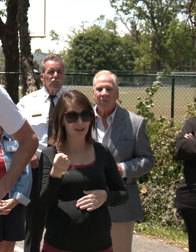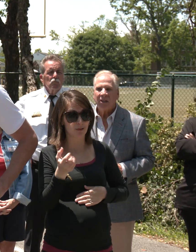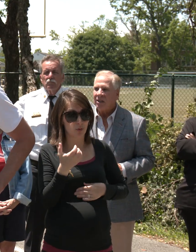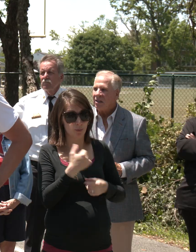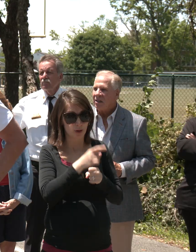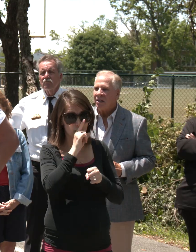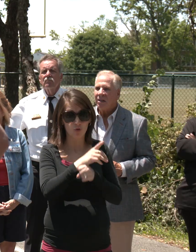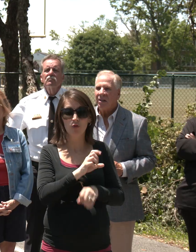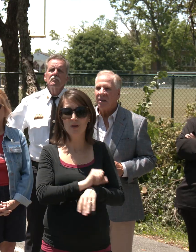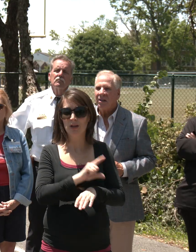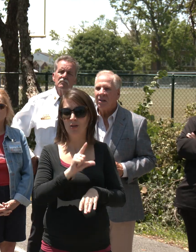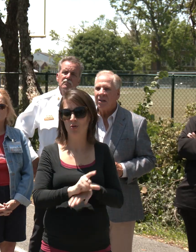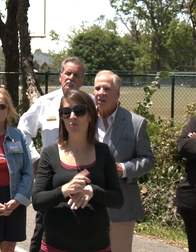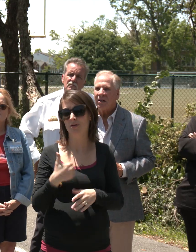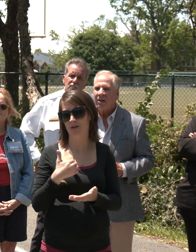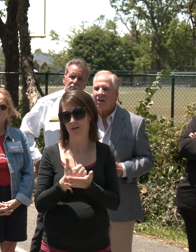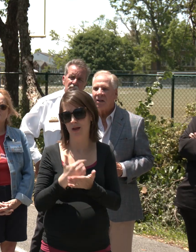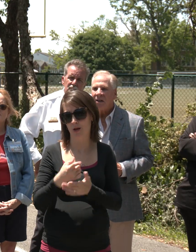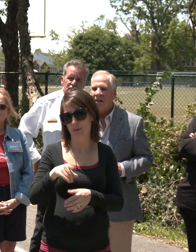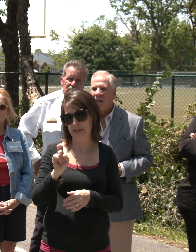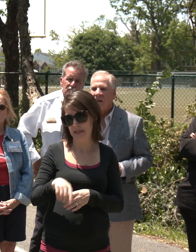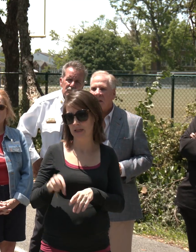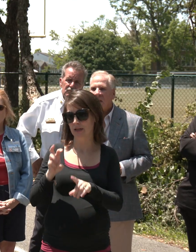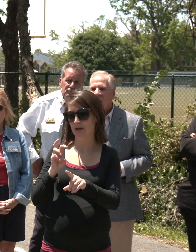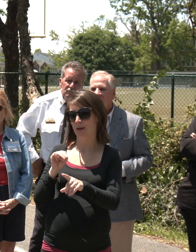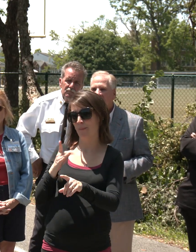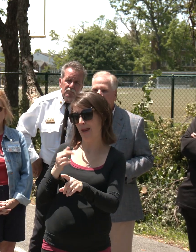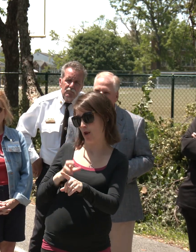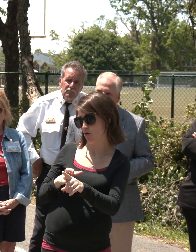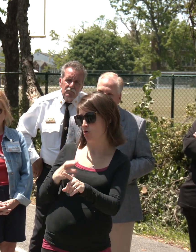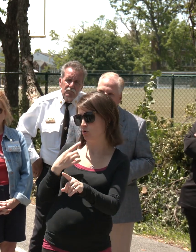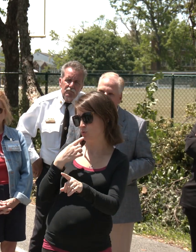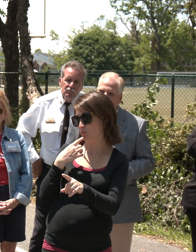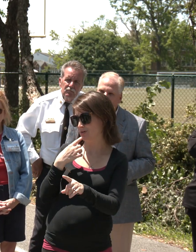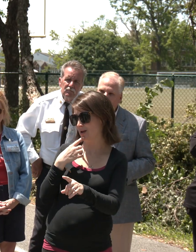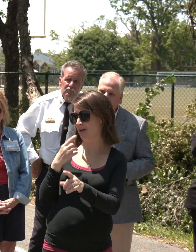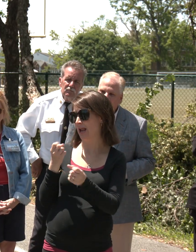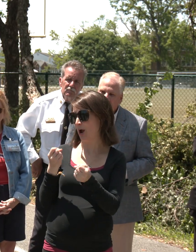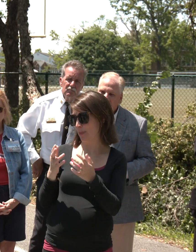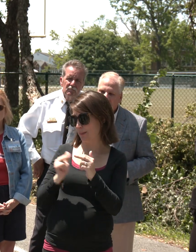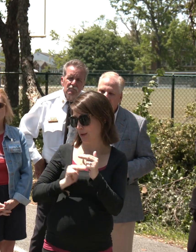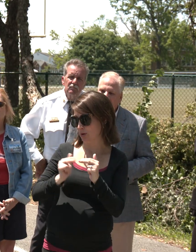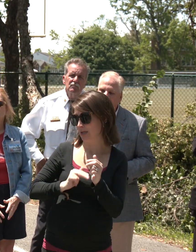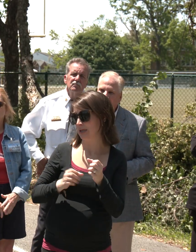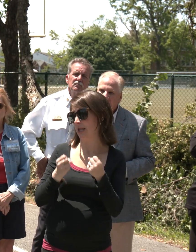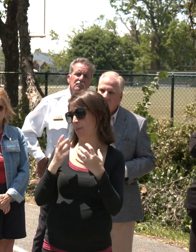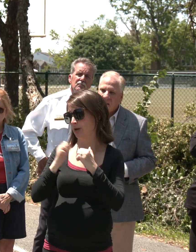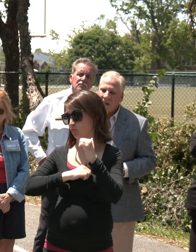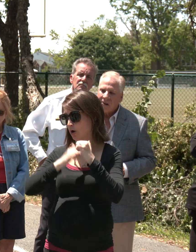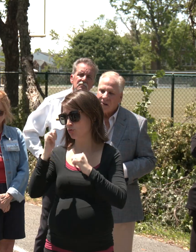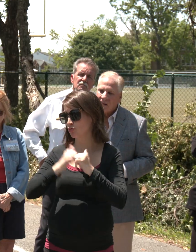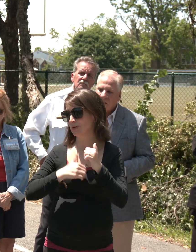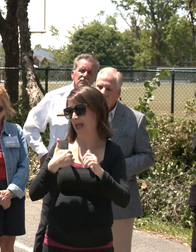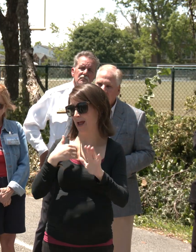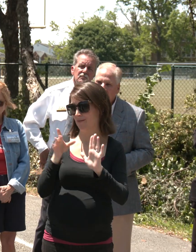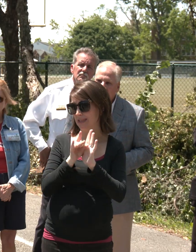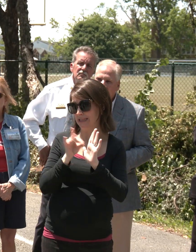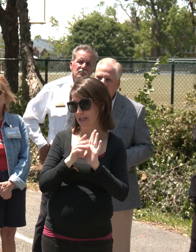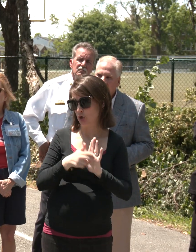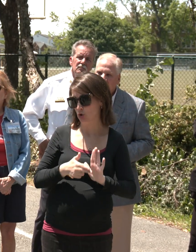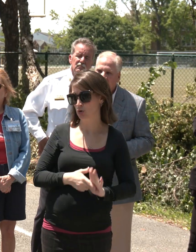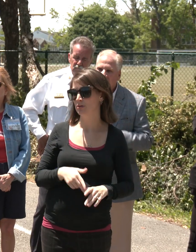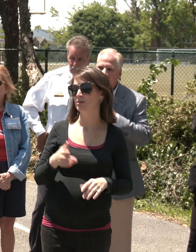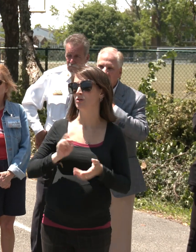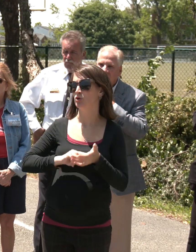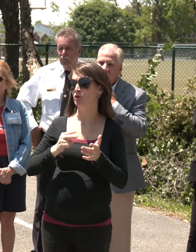needs. Mallory? Mayor, you talked about the number of buildings and the number of structures Yes. and the stickers. Can you talk about how that's kind of being done? Is it being